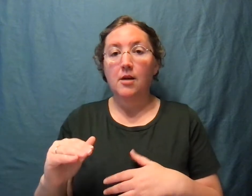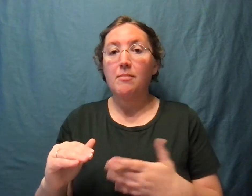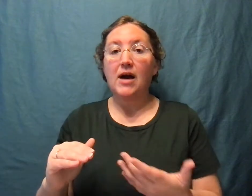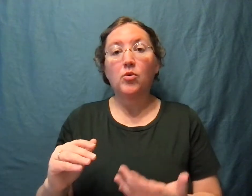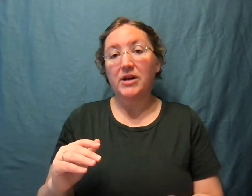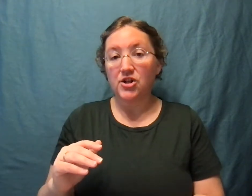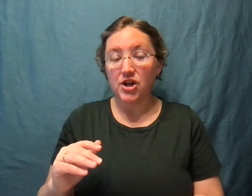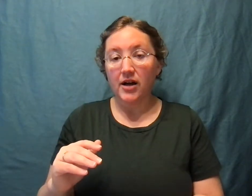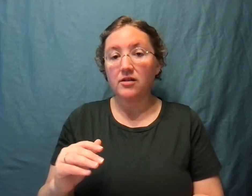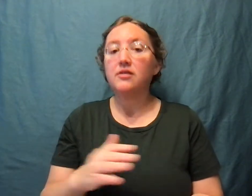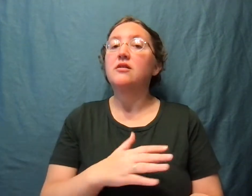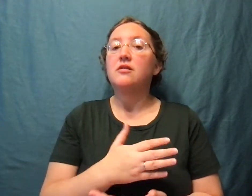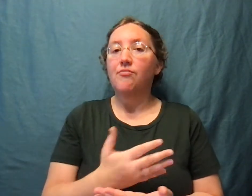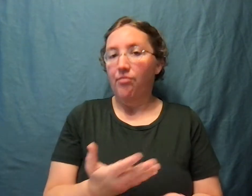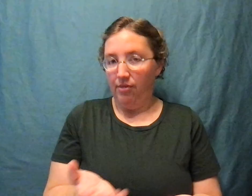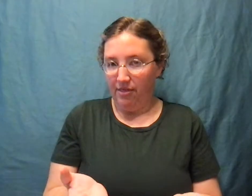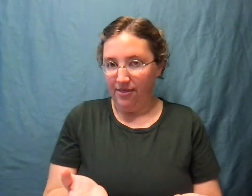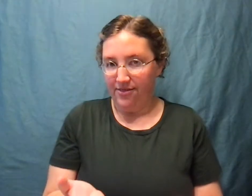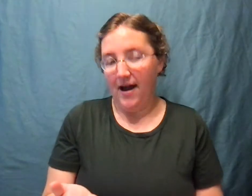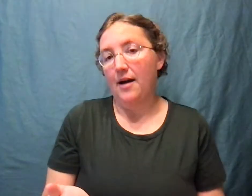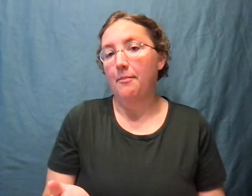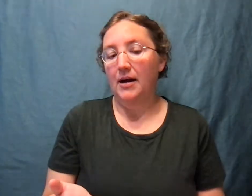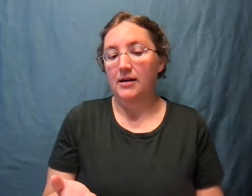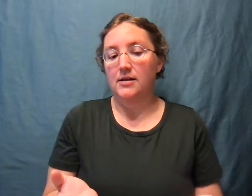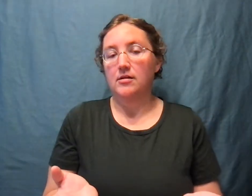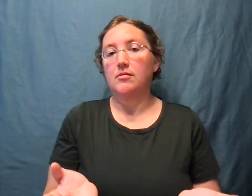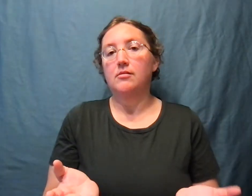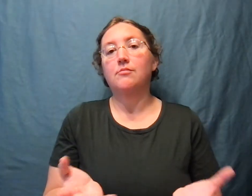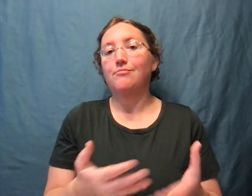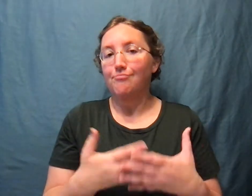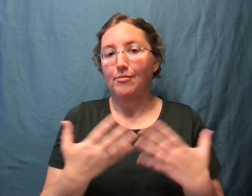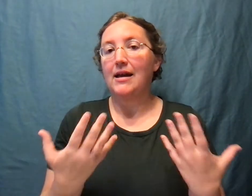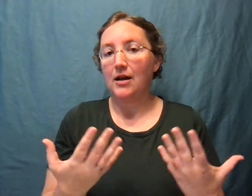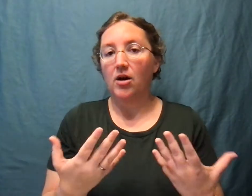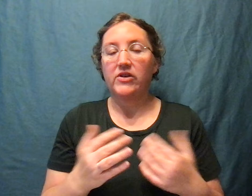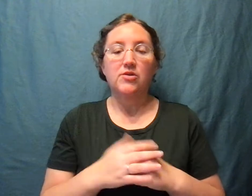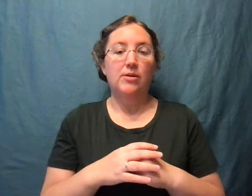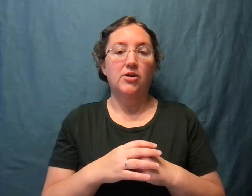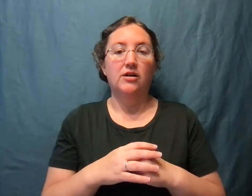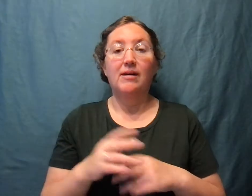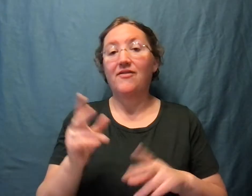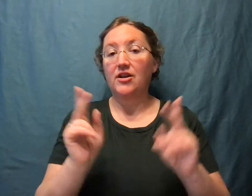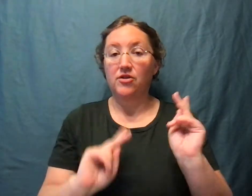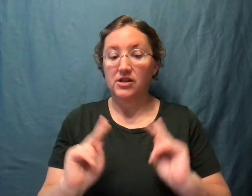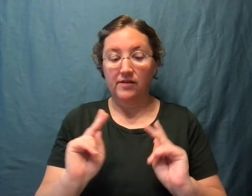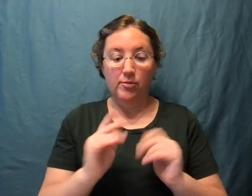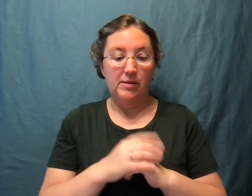man, woman, and child. That might make it obvious what I'm talking about if I don't know the sign for people.